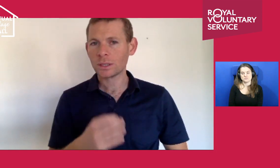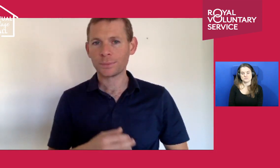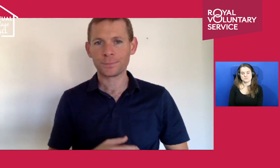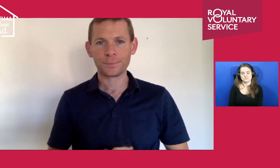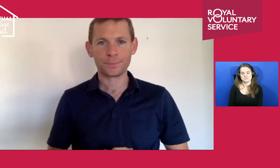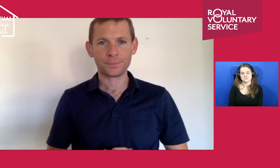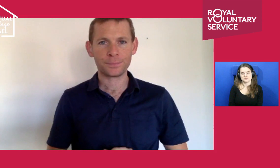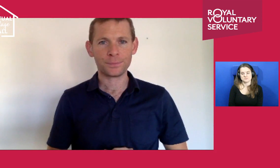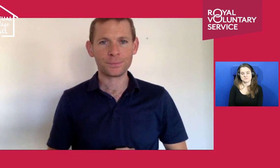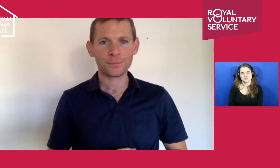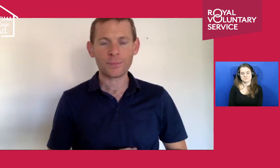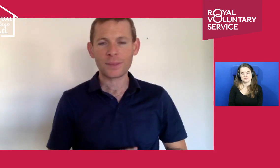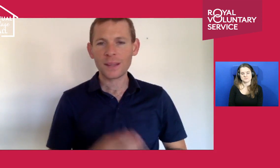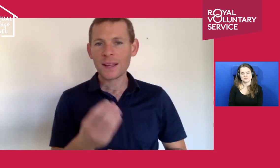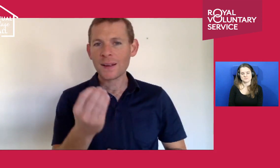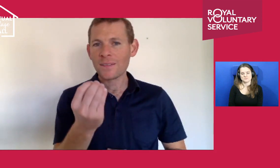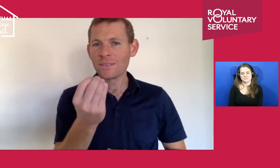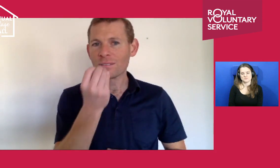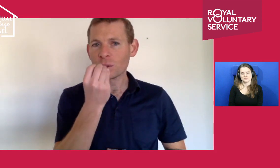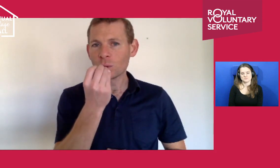Food.